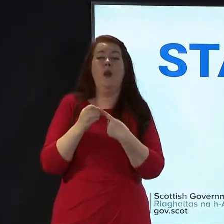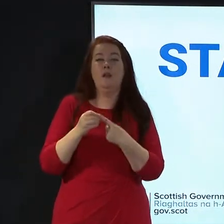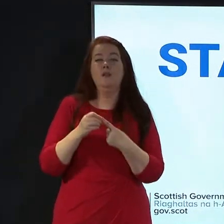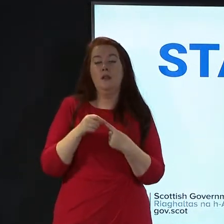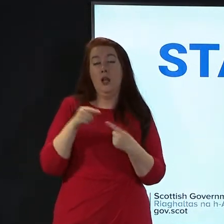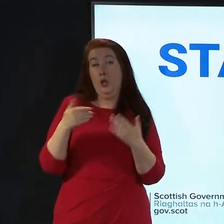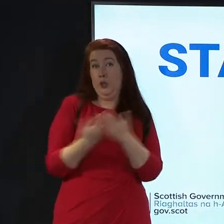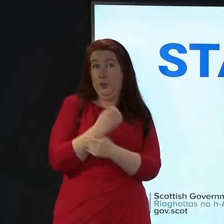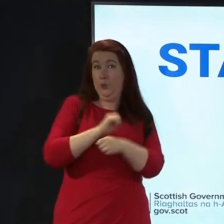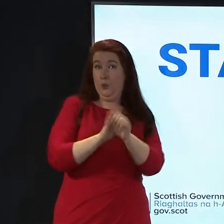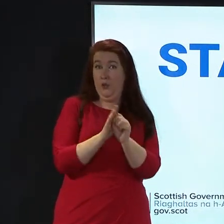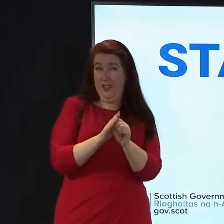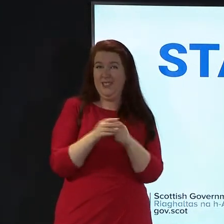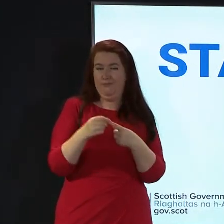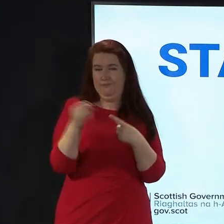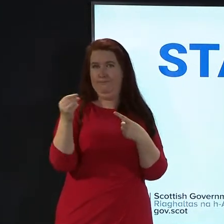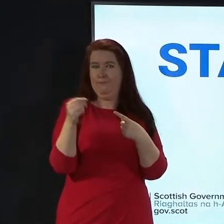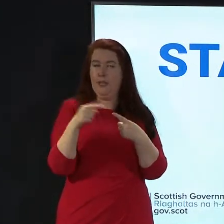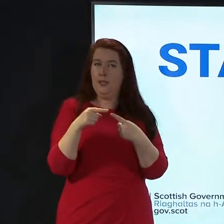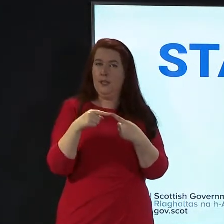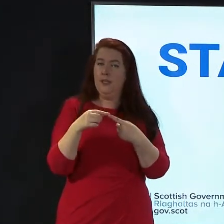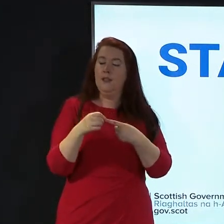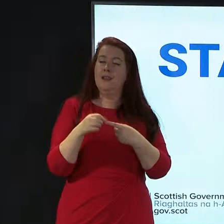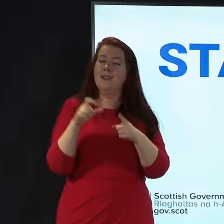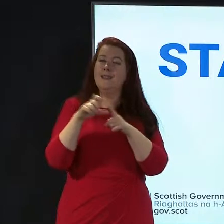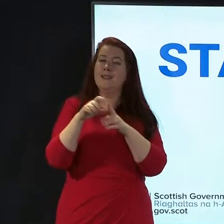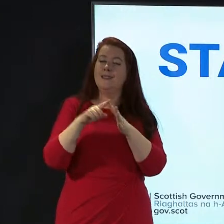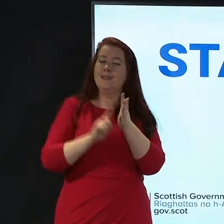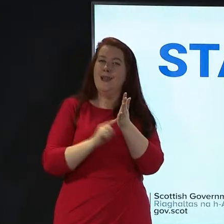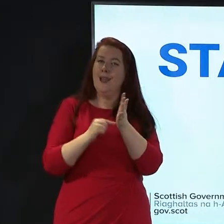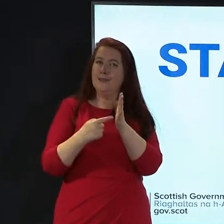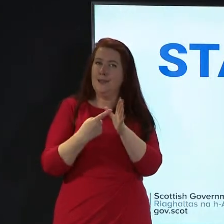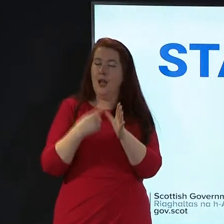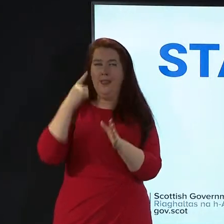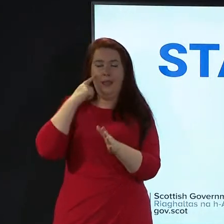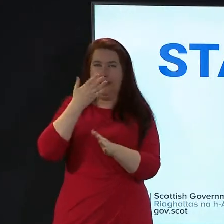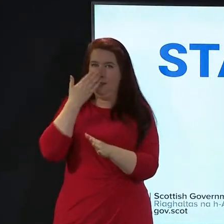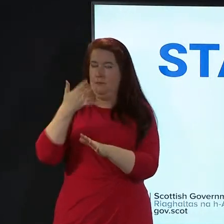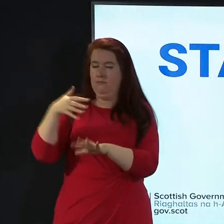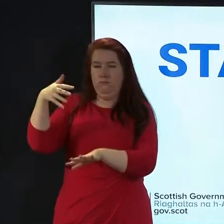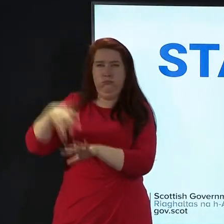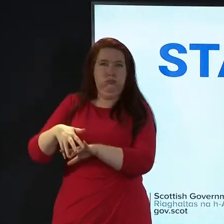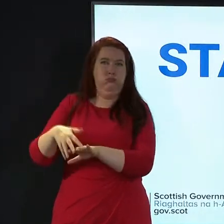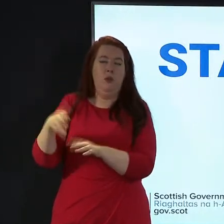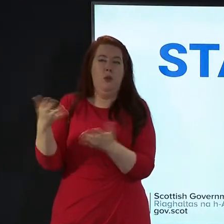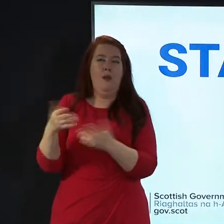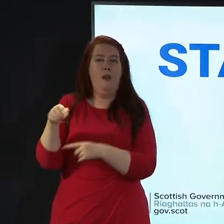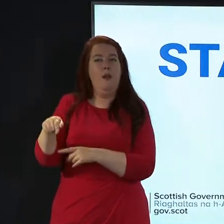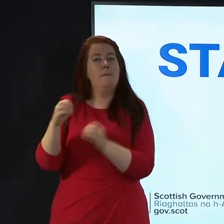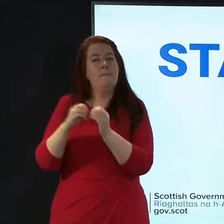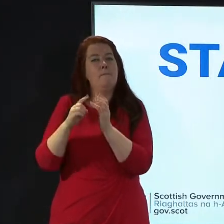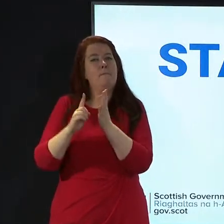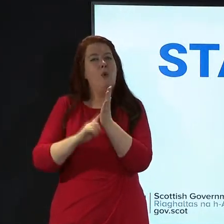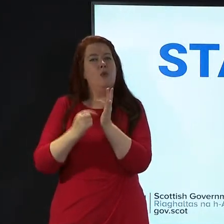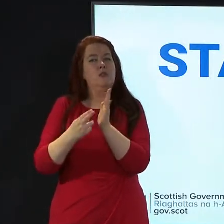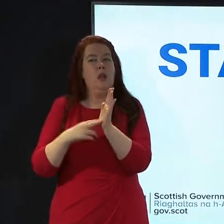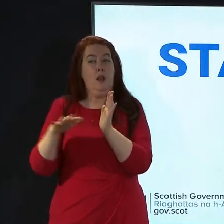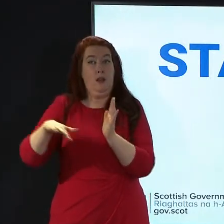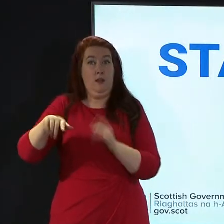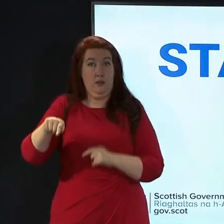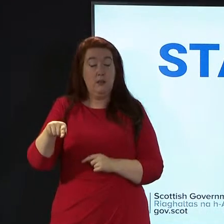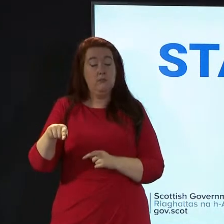Delta variant has, in England, seeded into, I think, Bolton, first of all. In an English